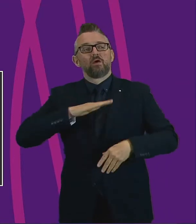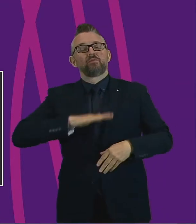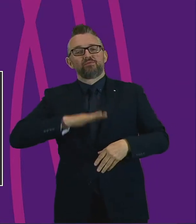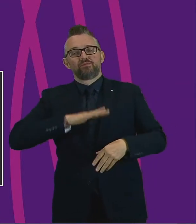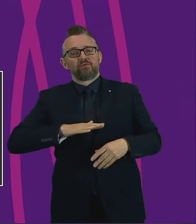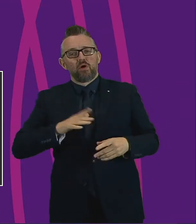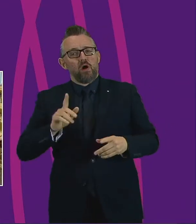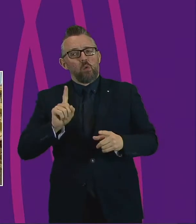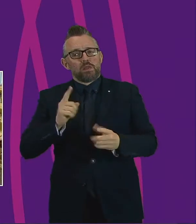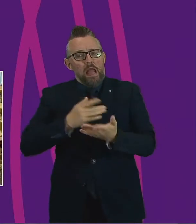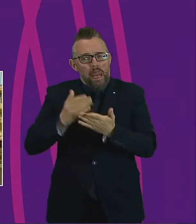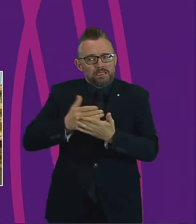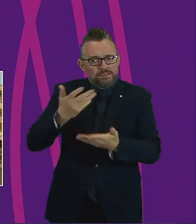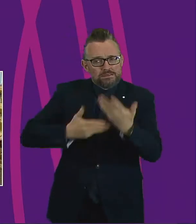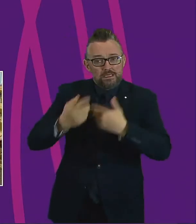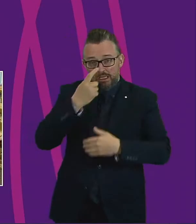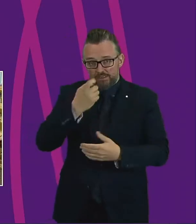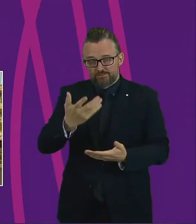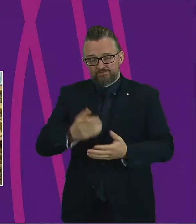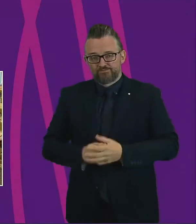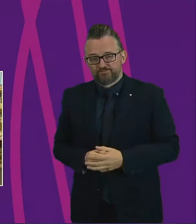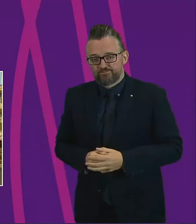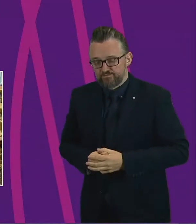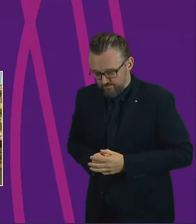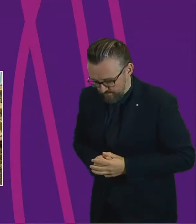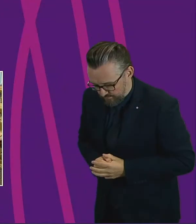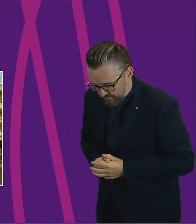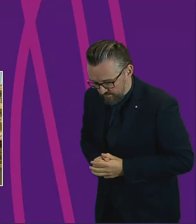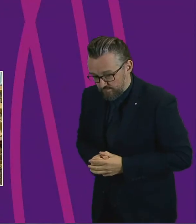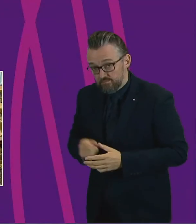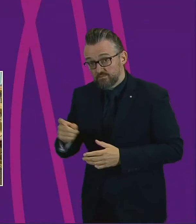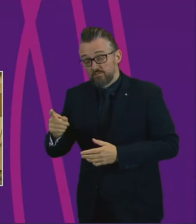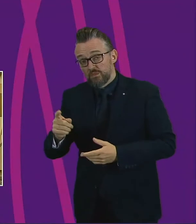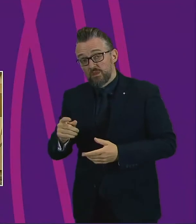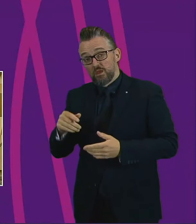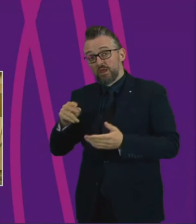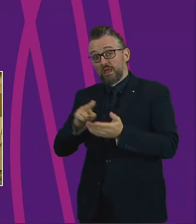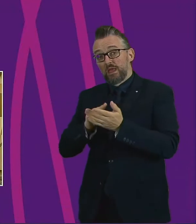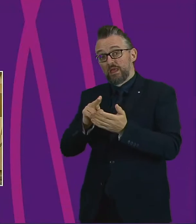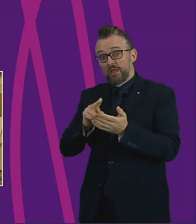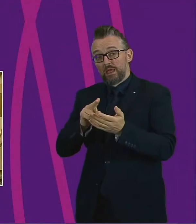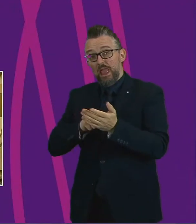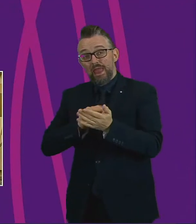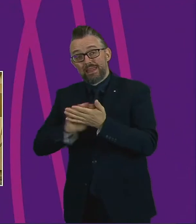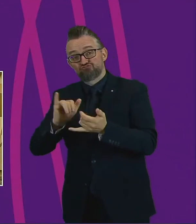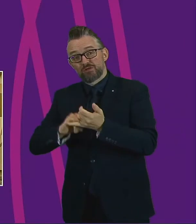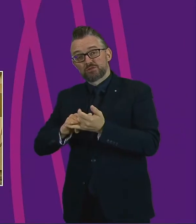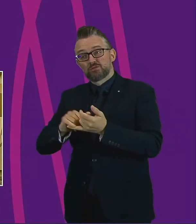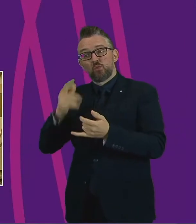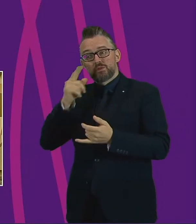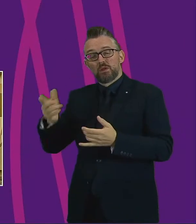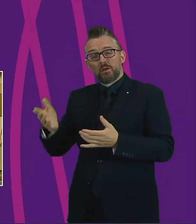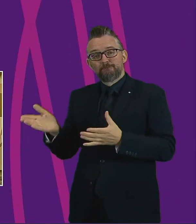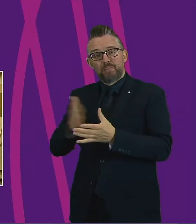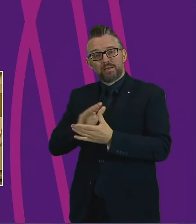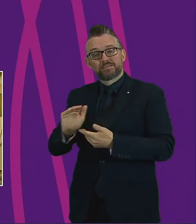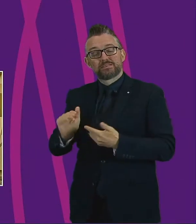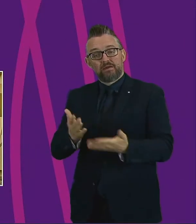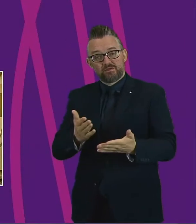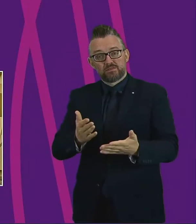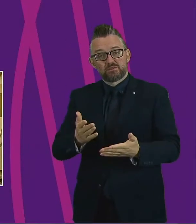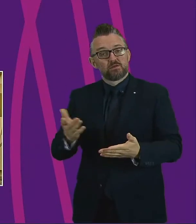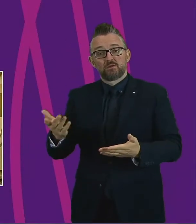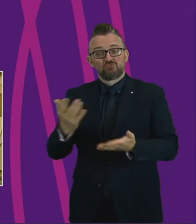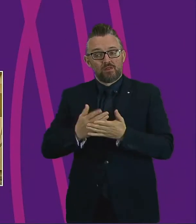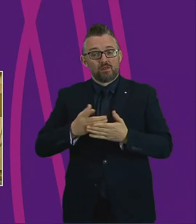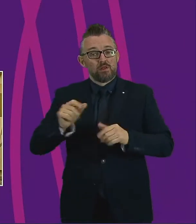expect? First Minister. Well, the resumption of services within the constraints that I've already outlined today will be an